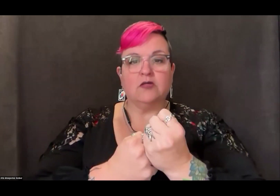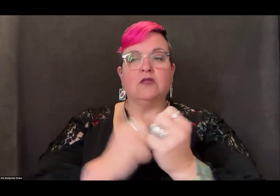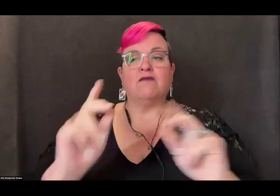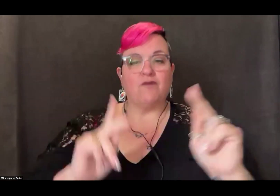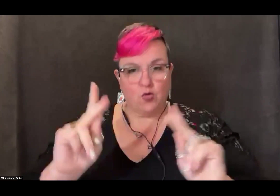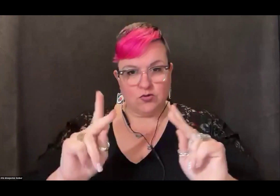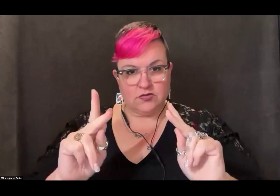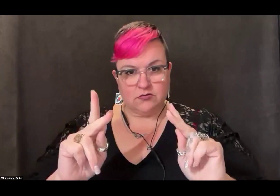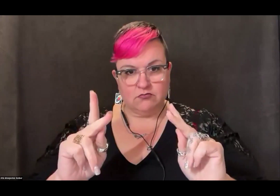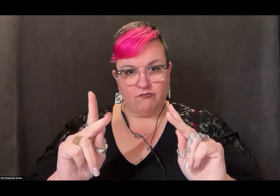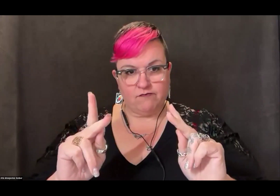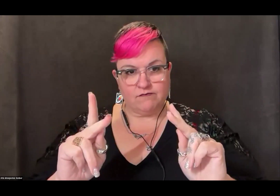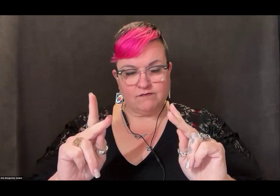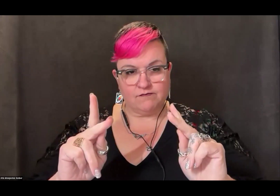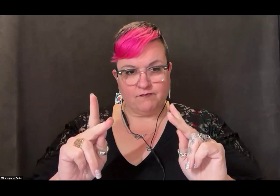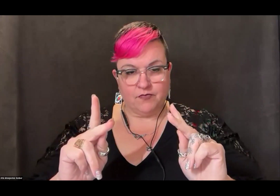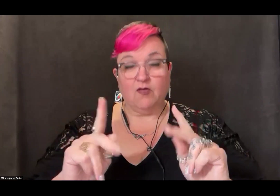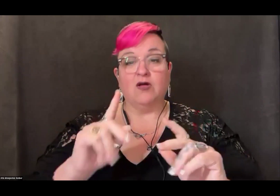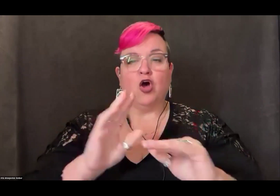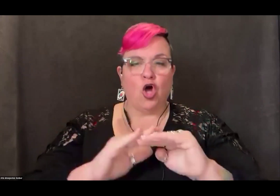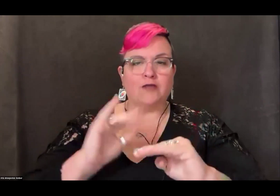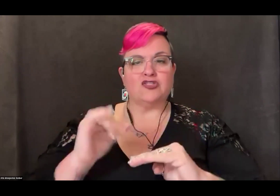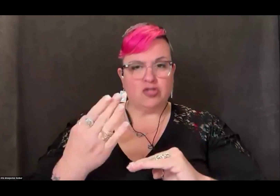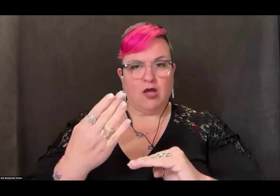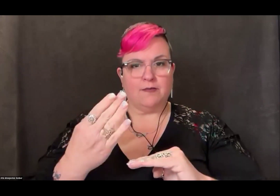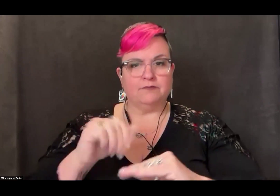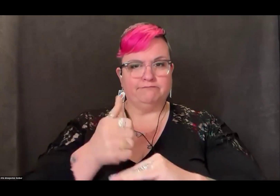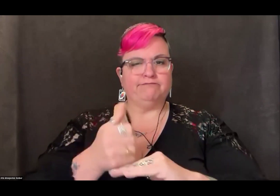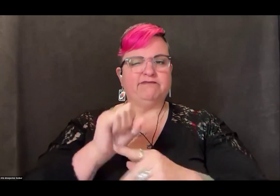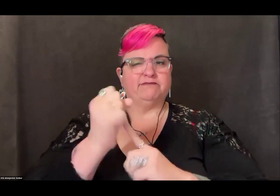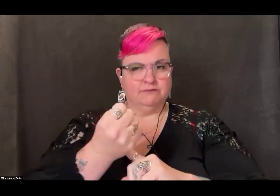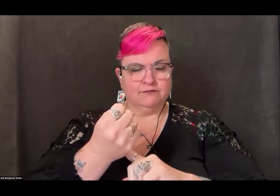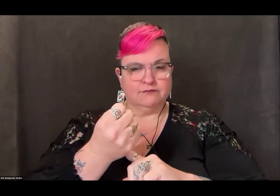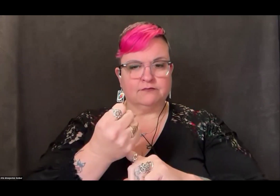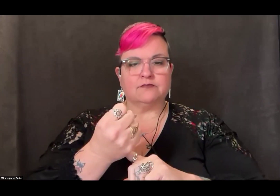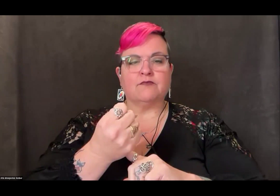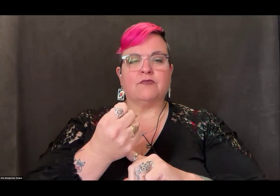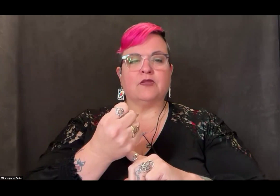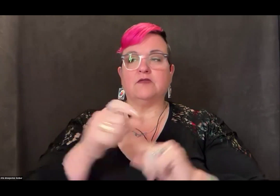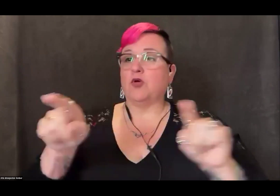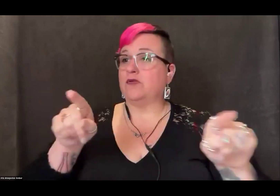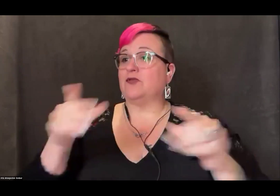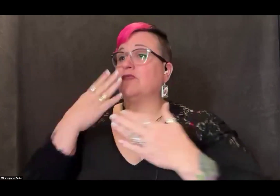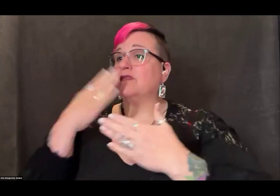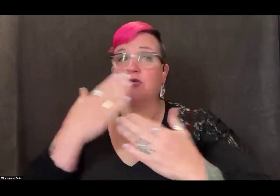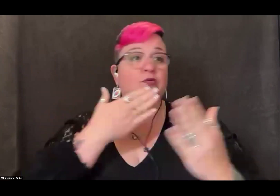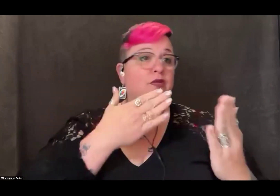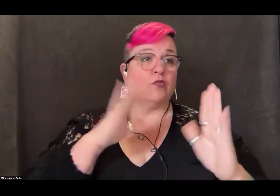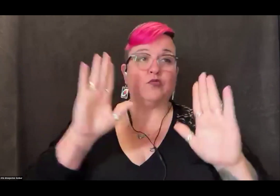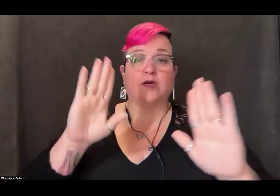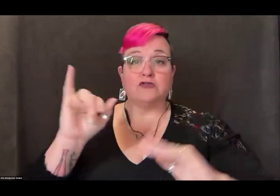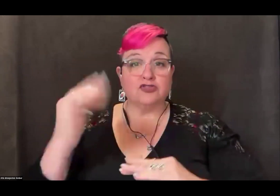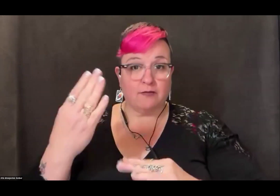a actually on the job basis, right? And Thule and Sun, thank you. You did a great